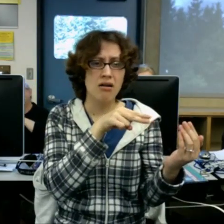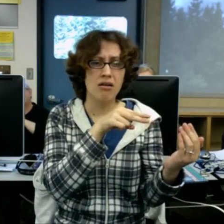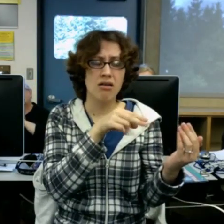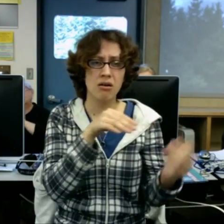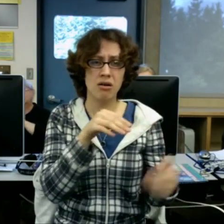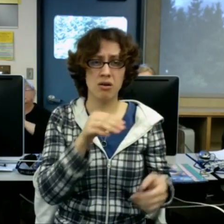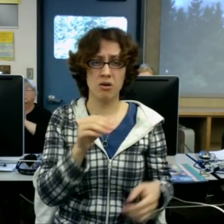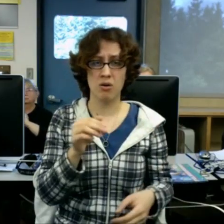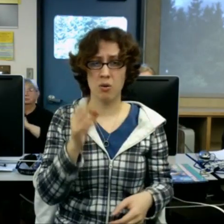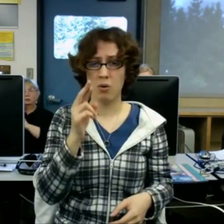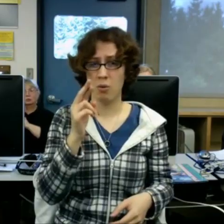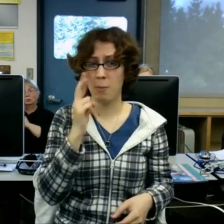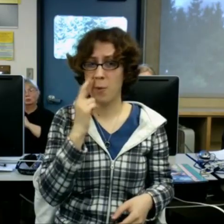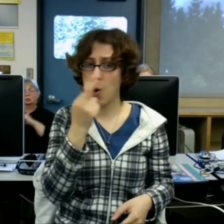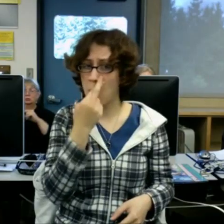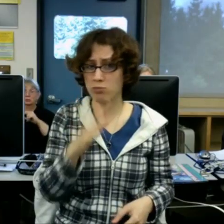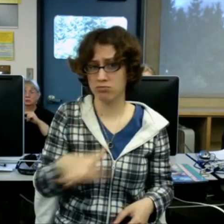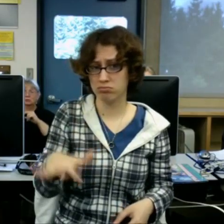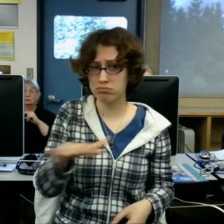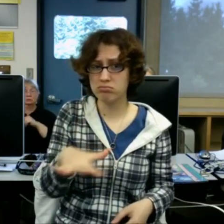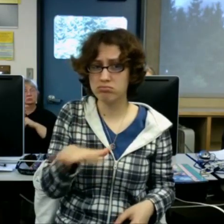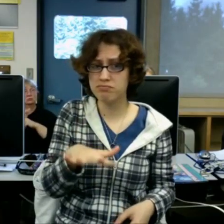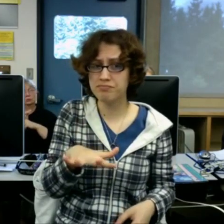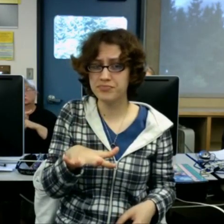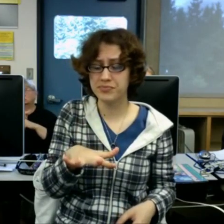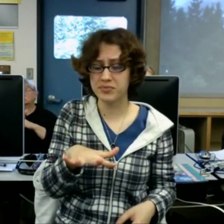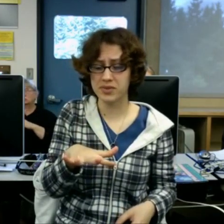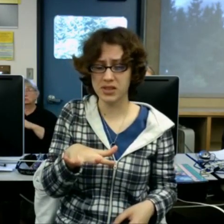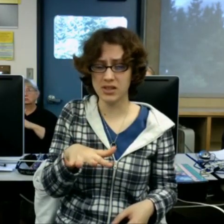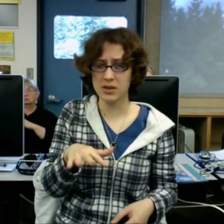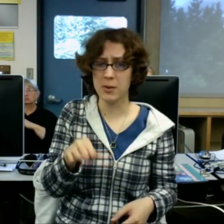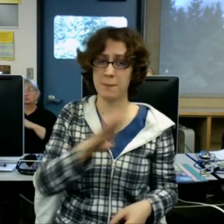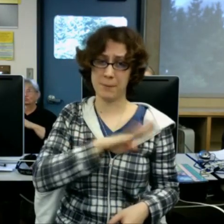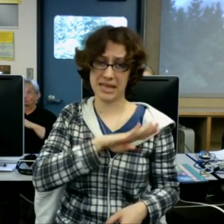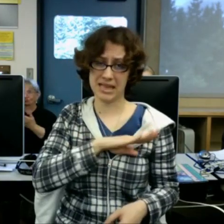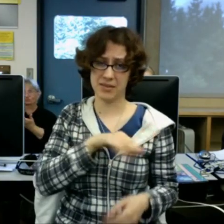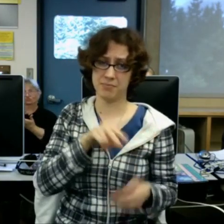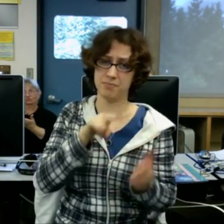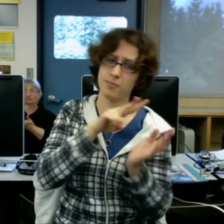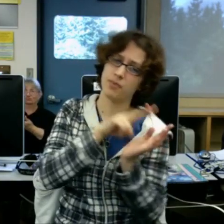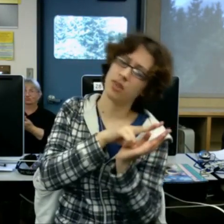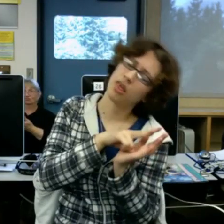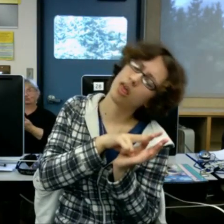gosh. She saw the rose garden, the beast lying,